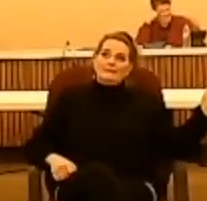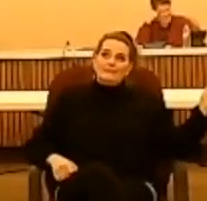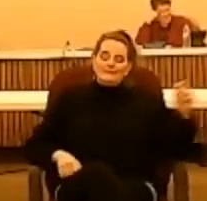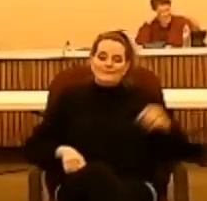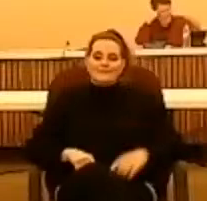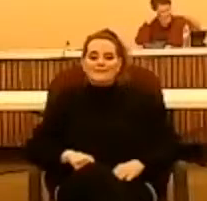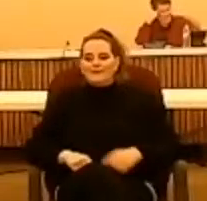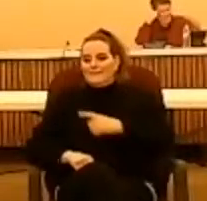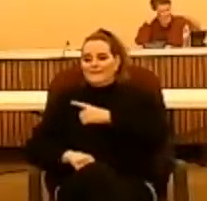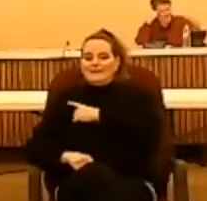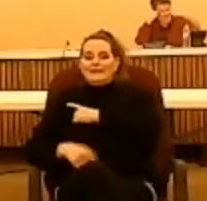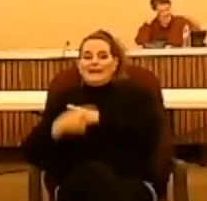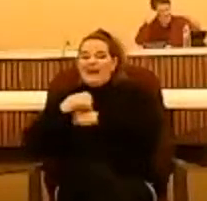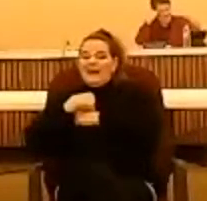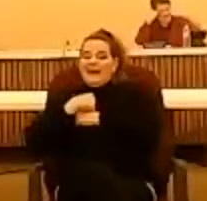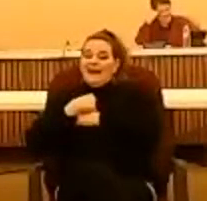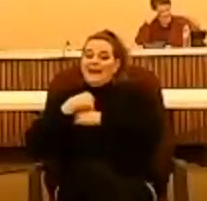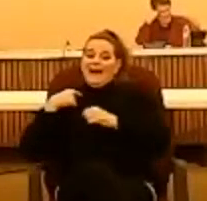I'm getting there, Rob.